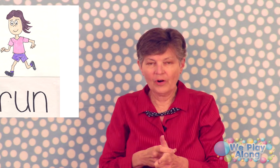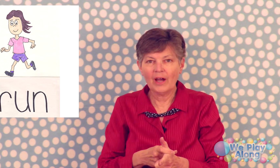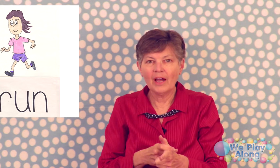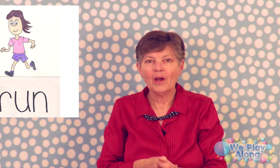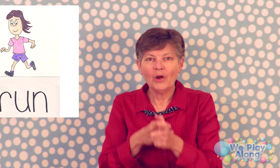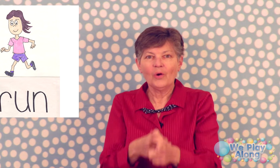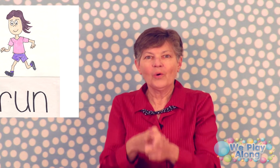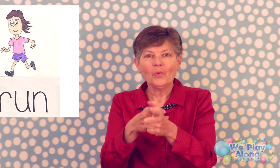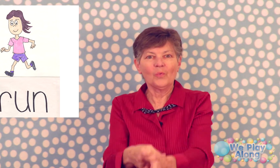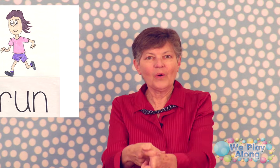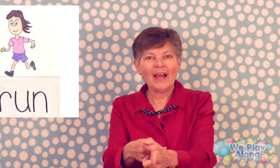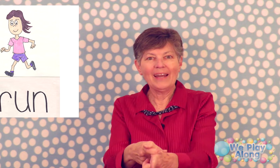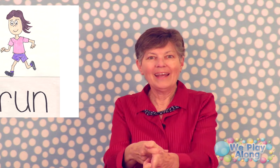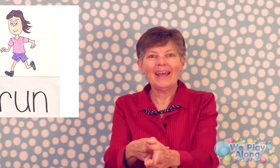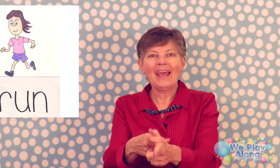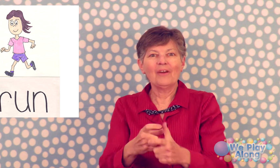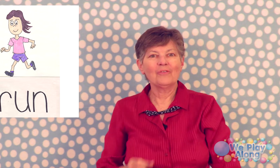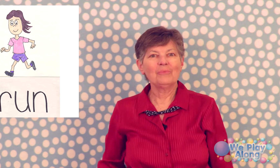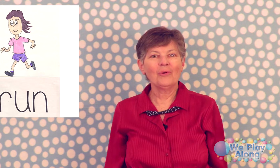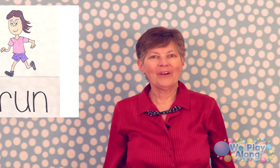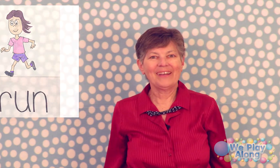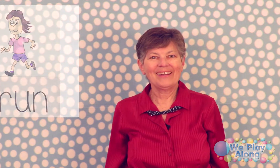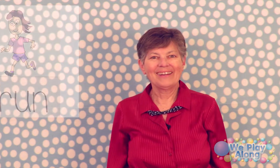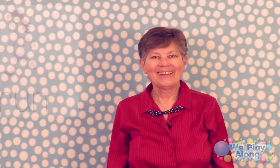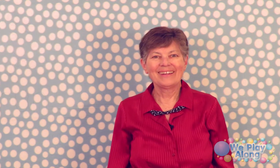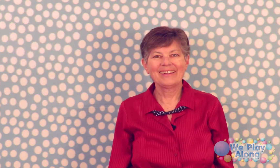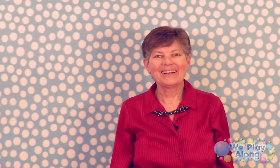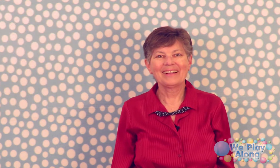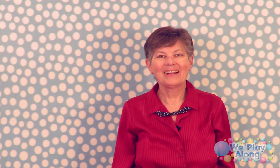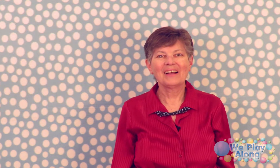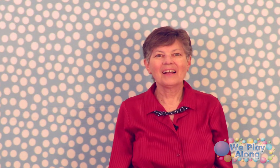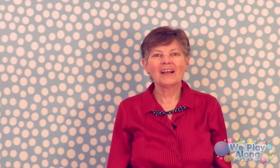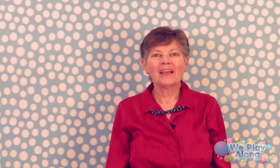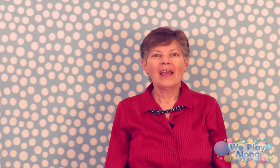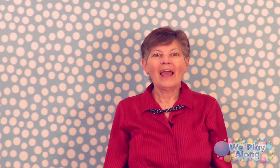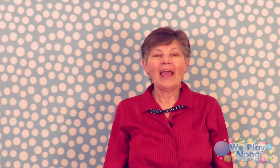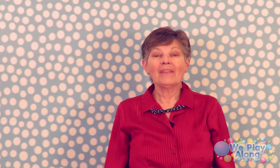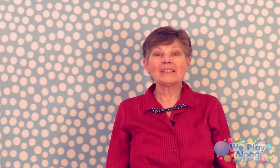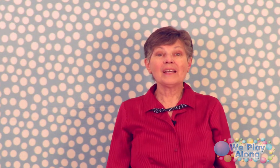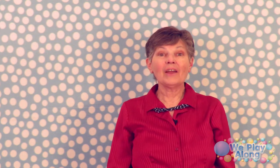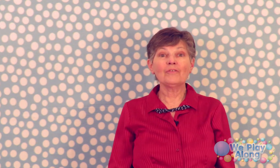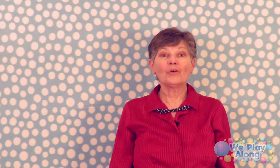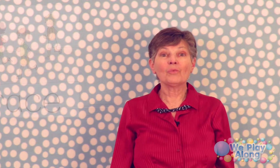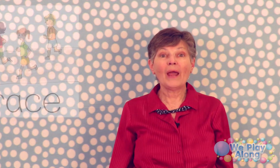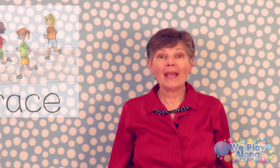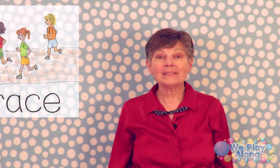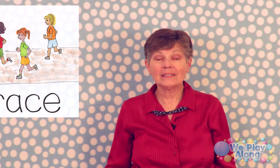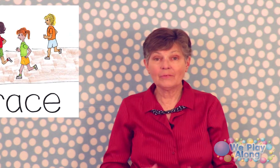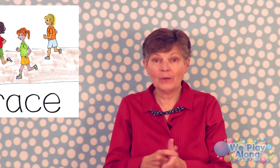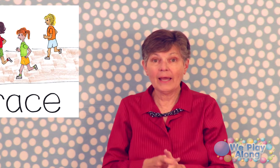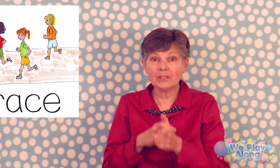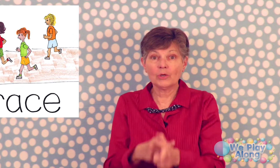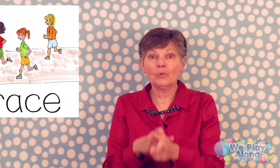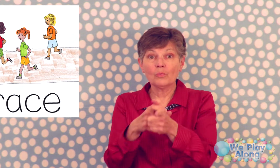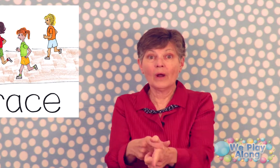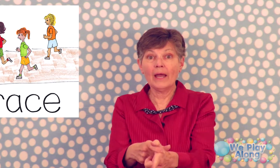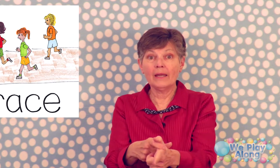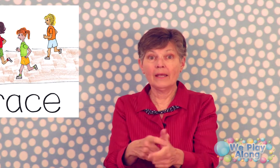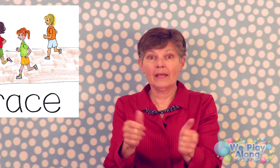a run every morning. And the sign for race, because if we like to run in